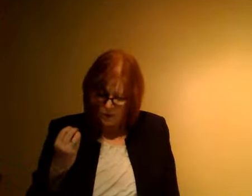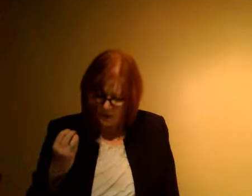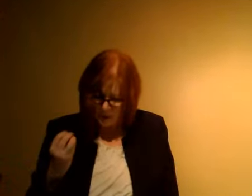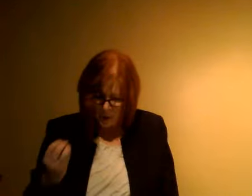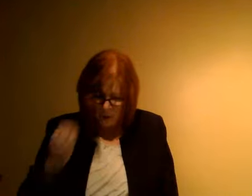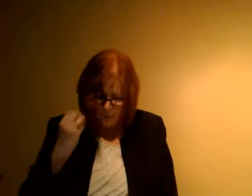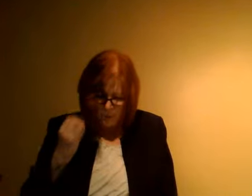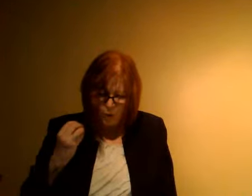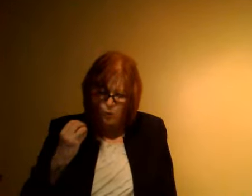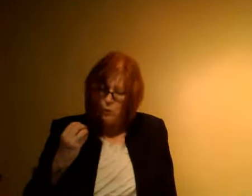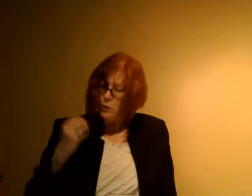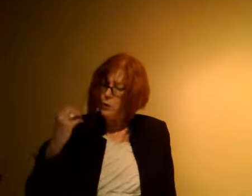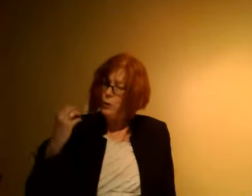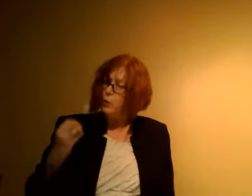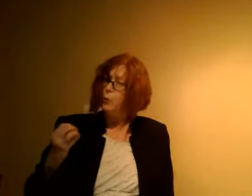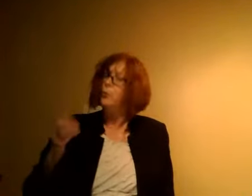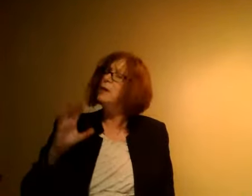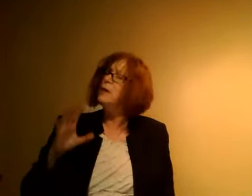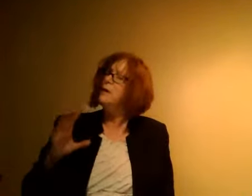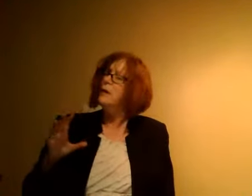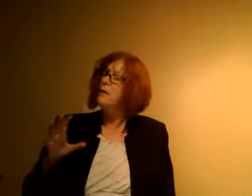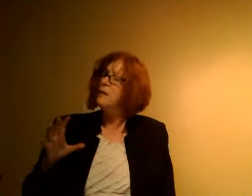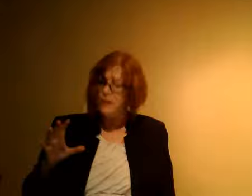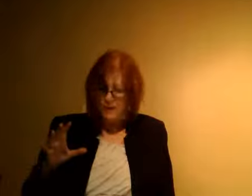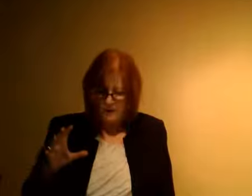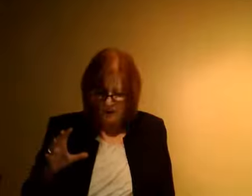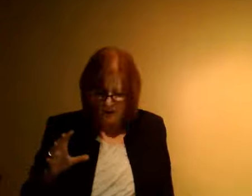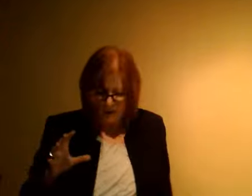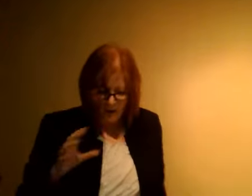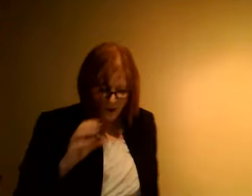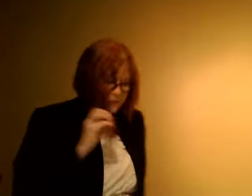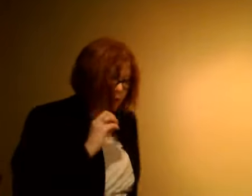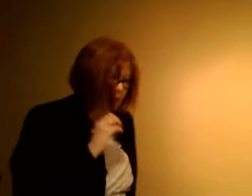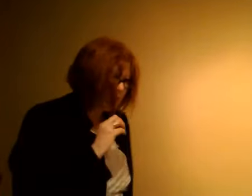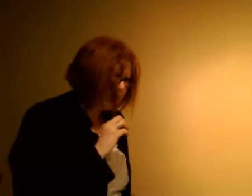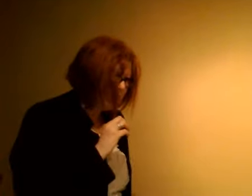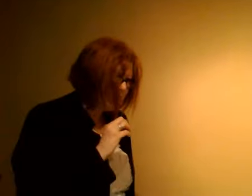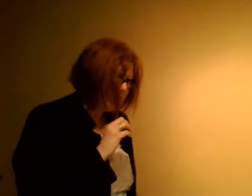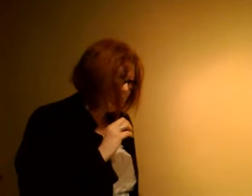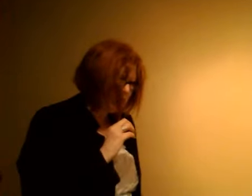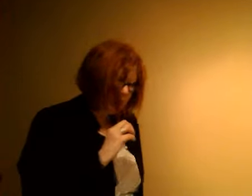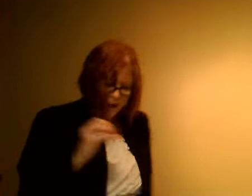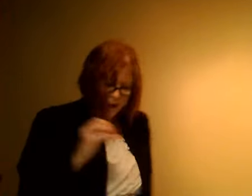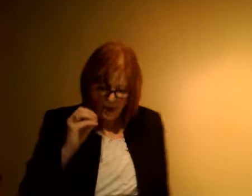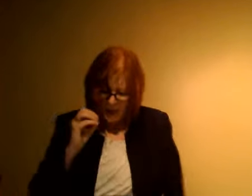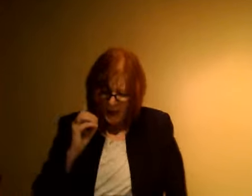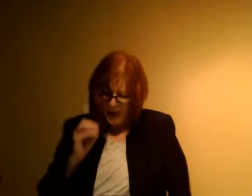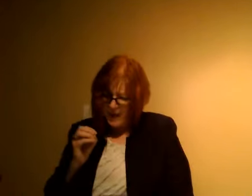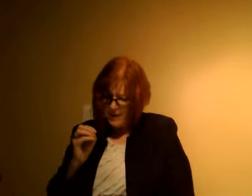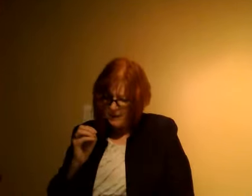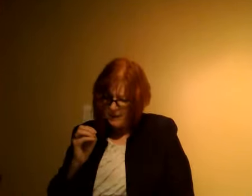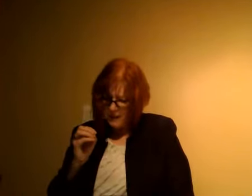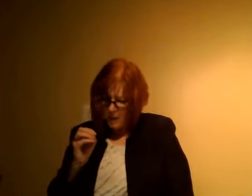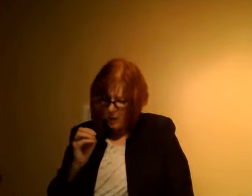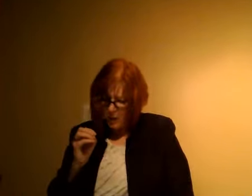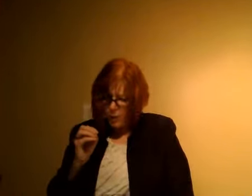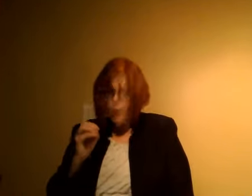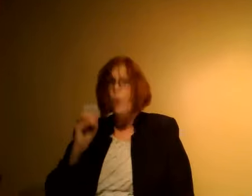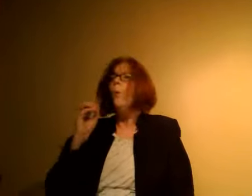process brought you to this understanding of the current situation? And